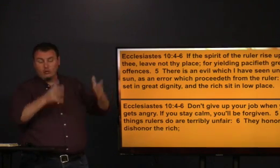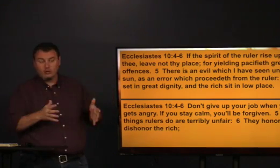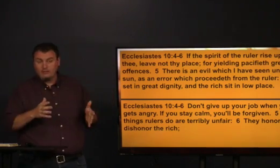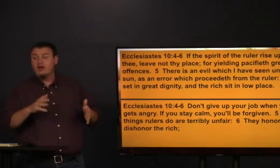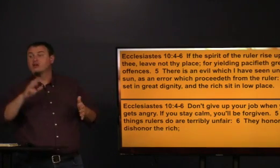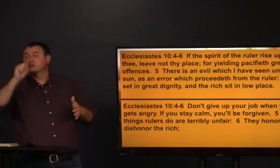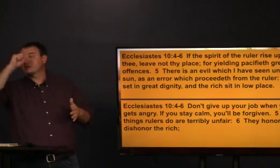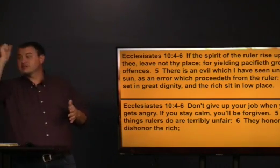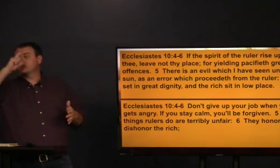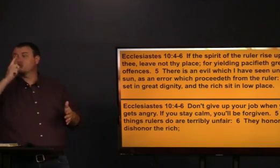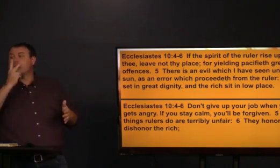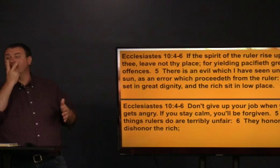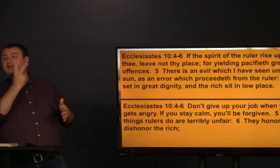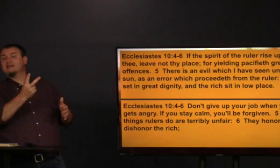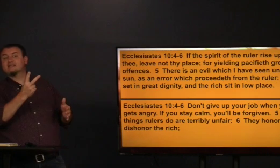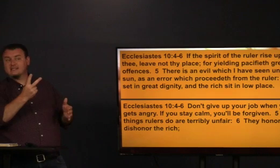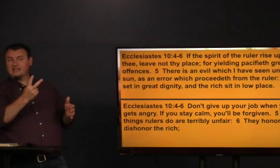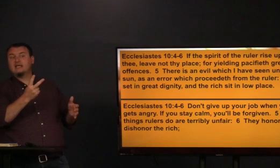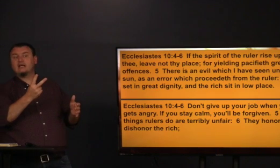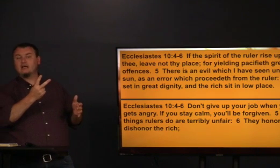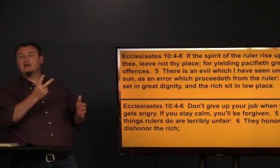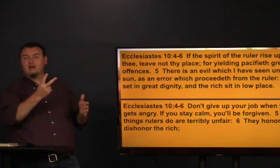ruler. So this is Solomon that's seen